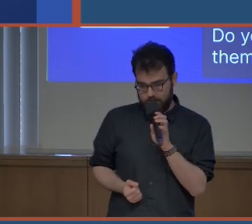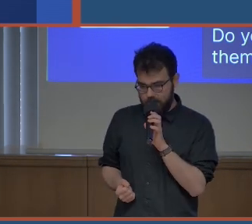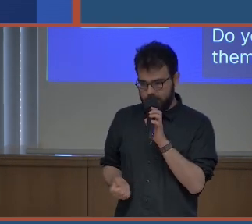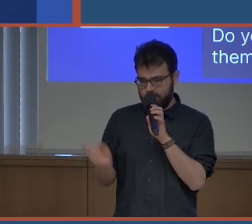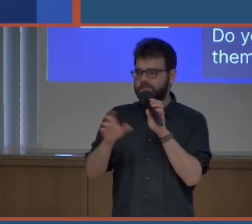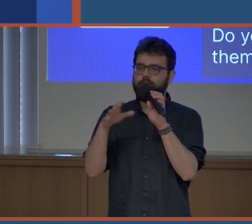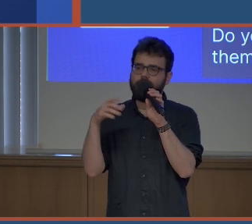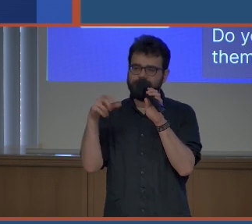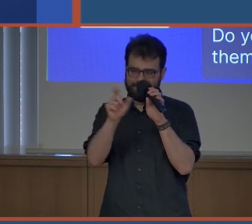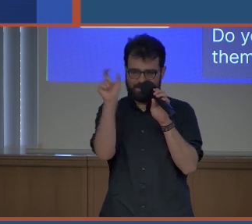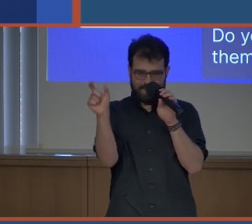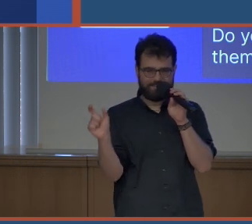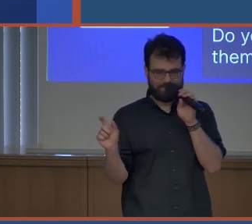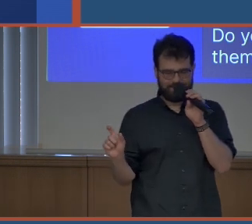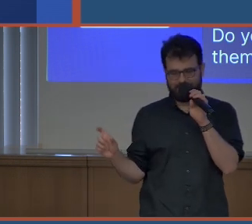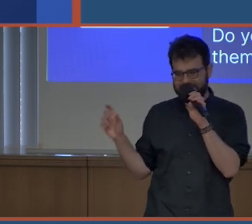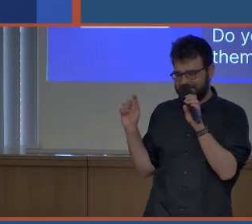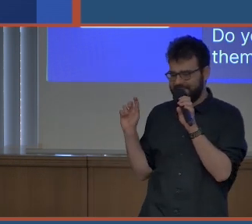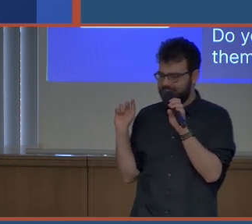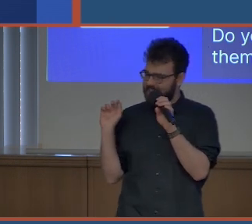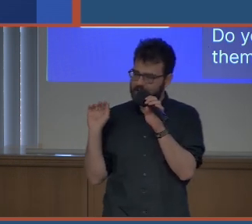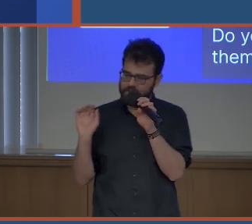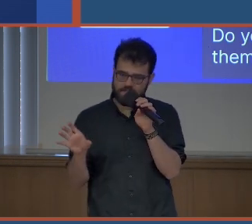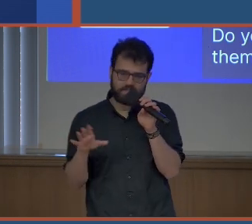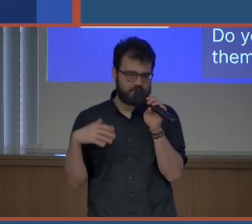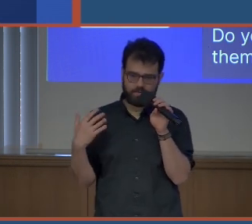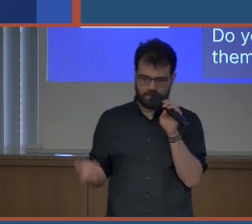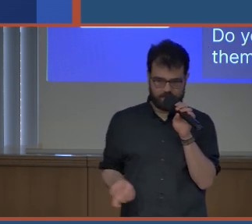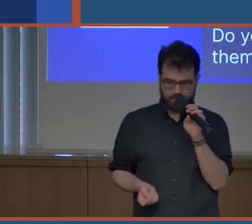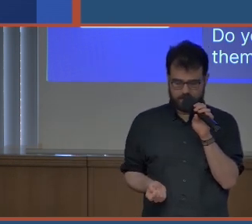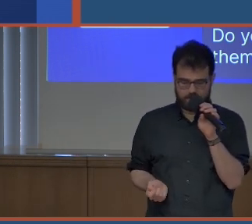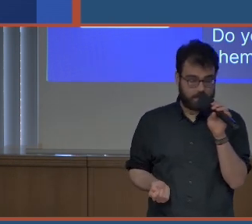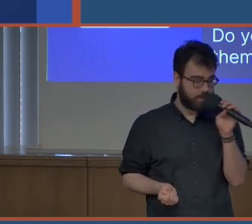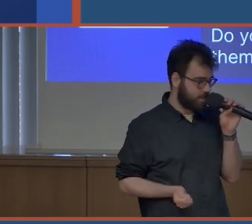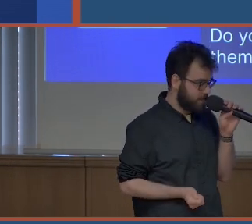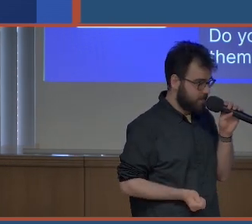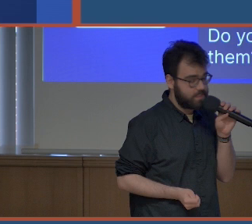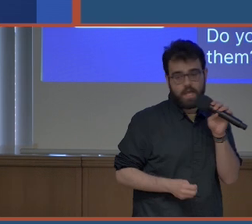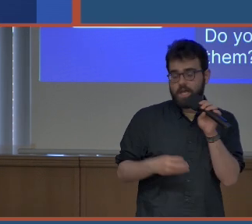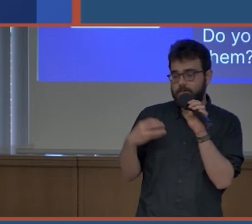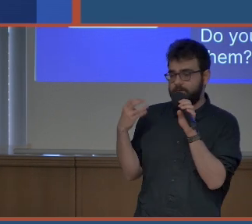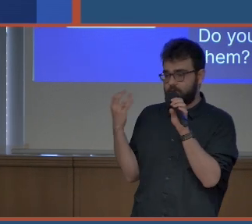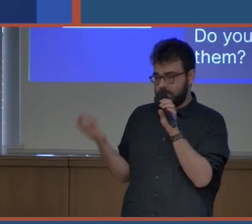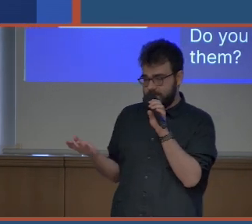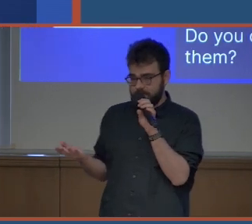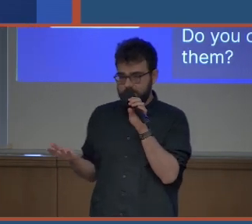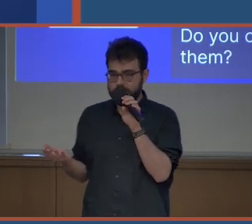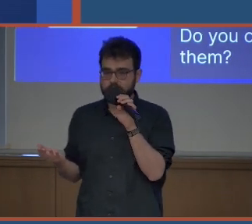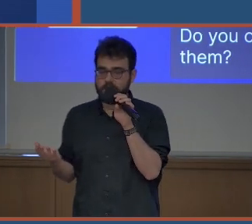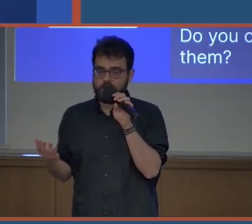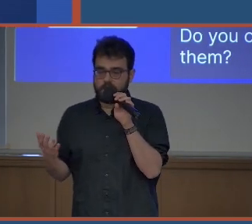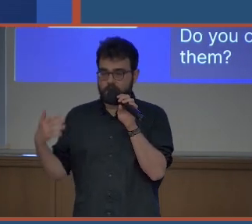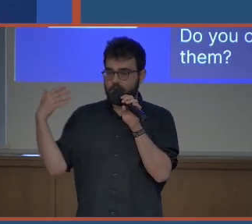not really. The second part of the question. Usually they don't lead to misunderstandings. If you're